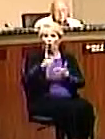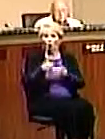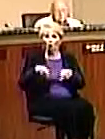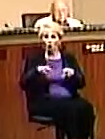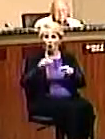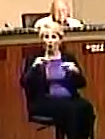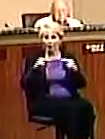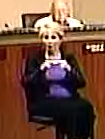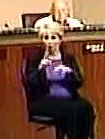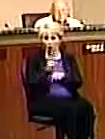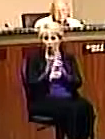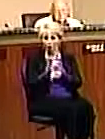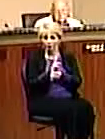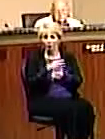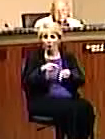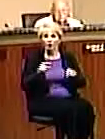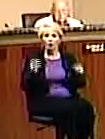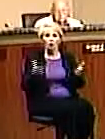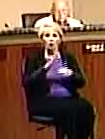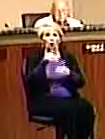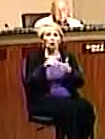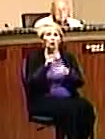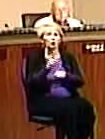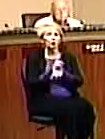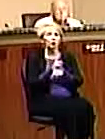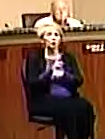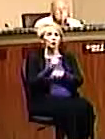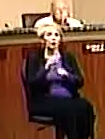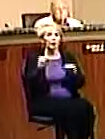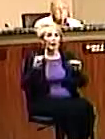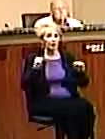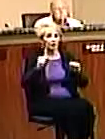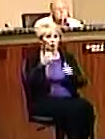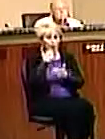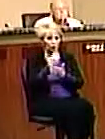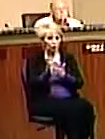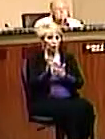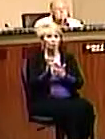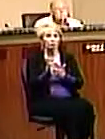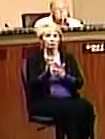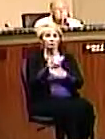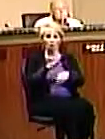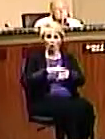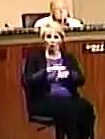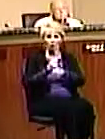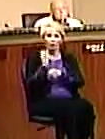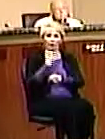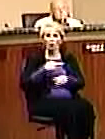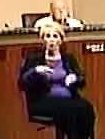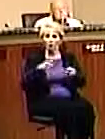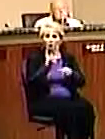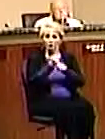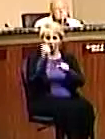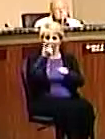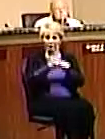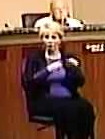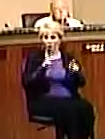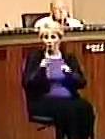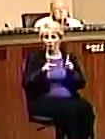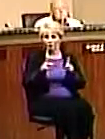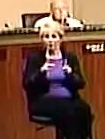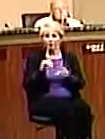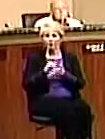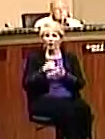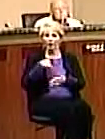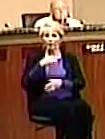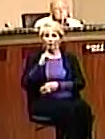and highway users while encouraging all users to exercise added caution, we can make our roads safer for everyone. Now,